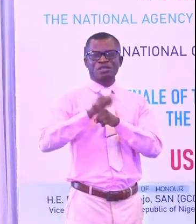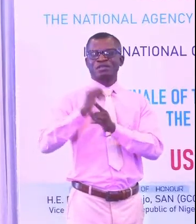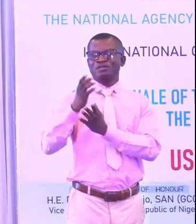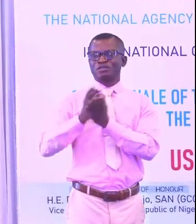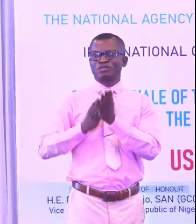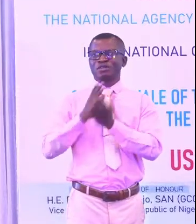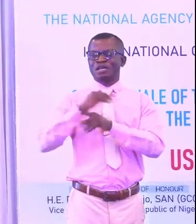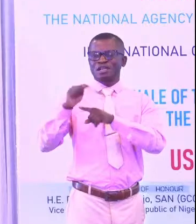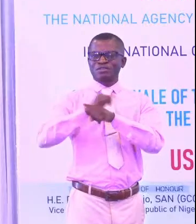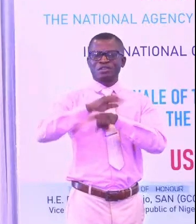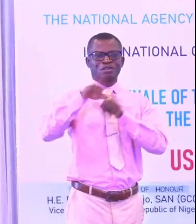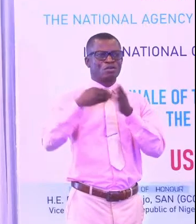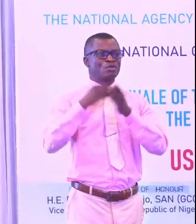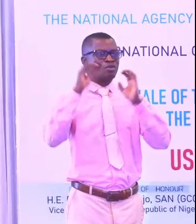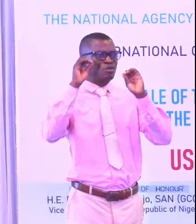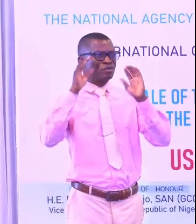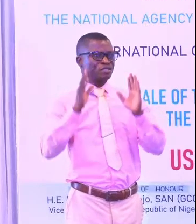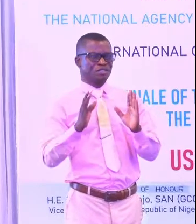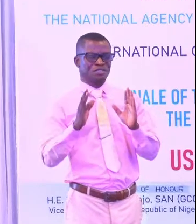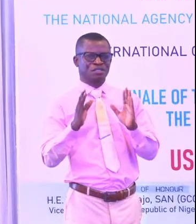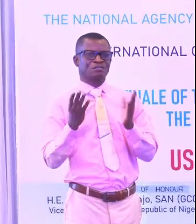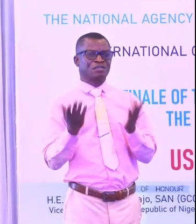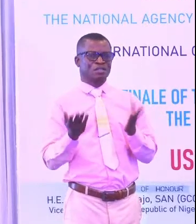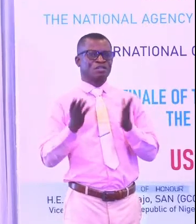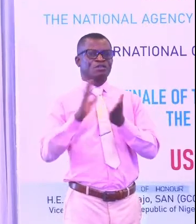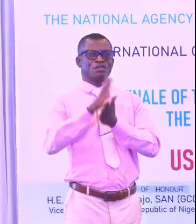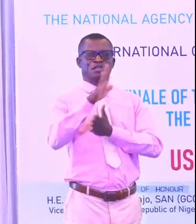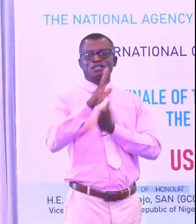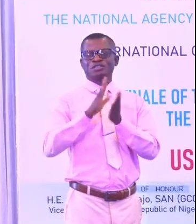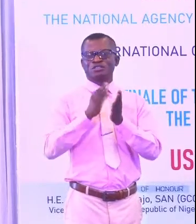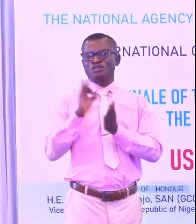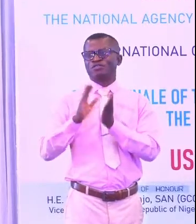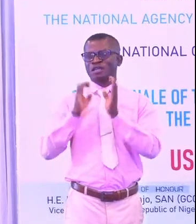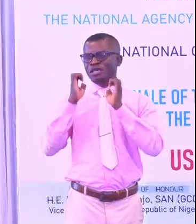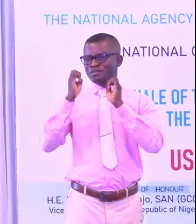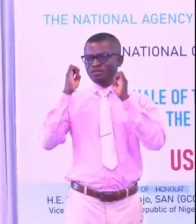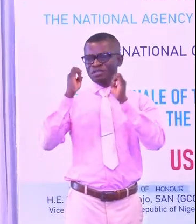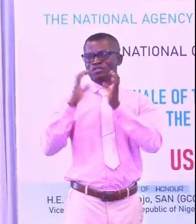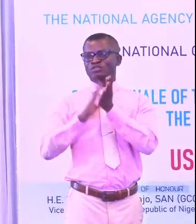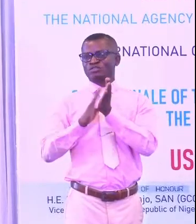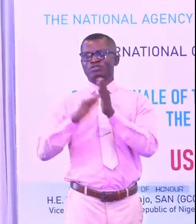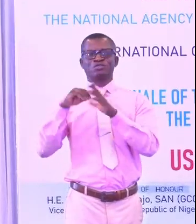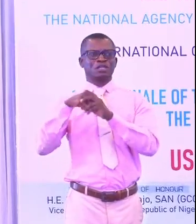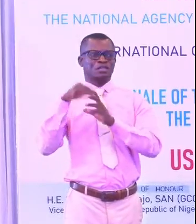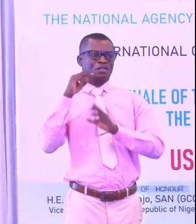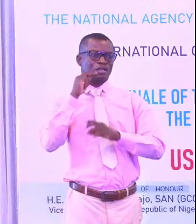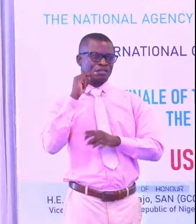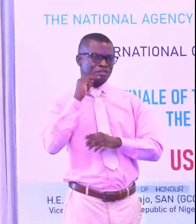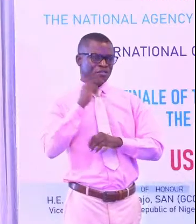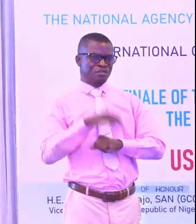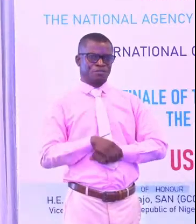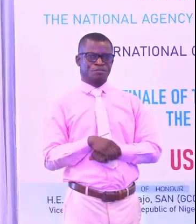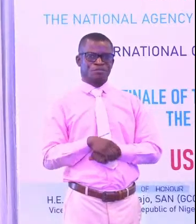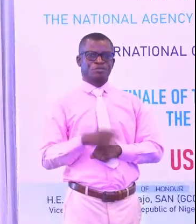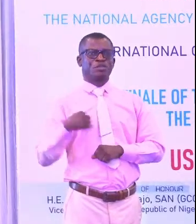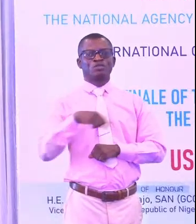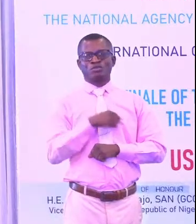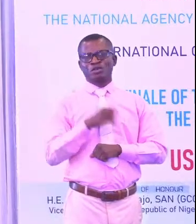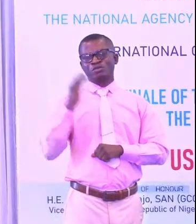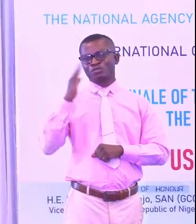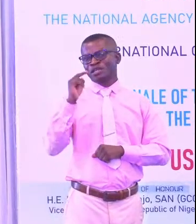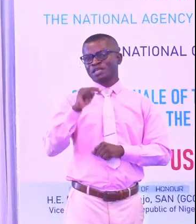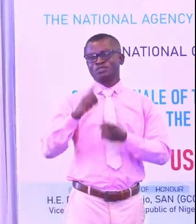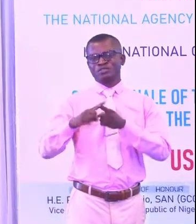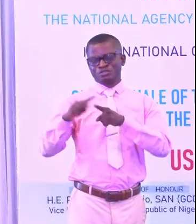all teacher training College of Education schools in Nigeria. We will need to